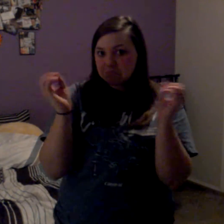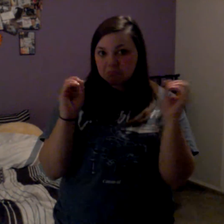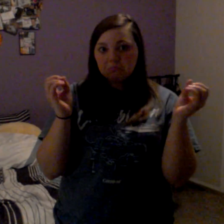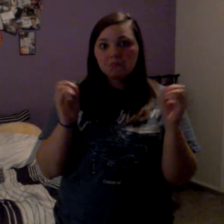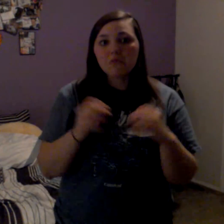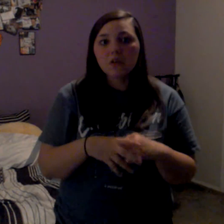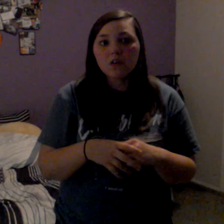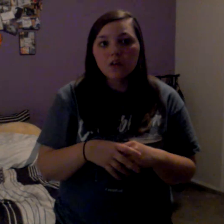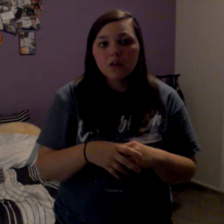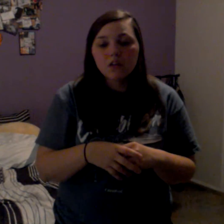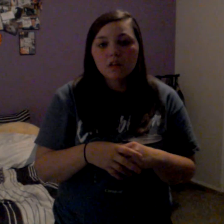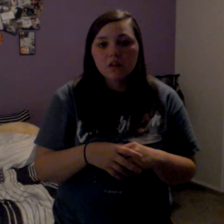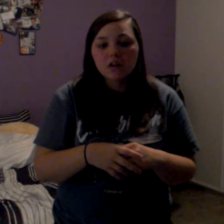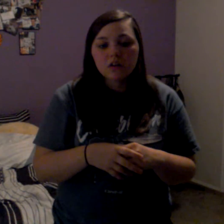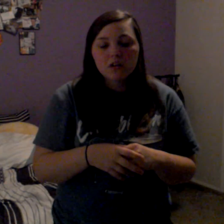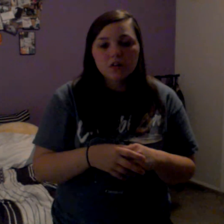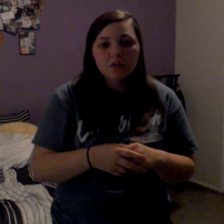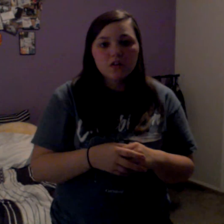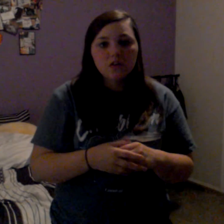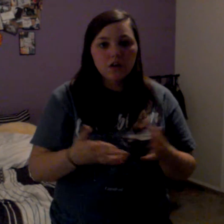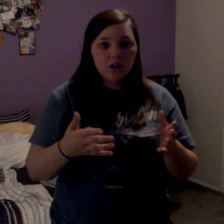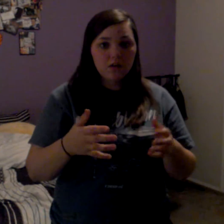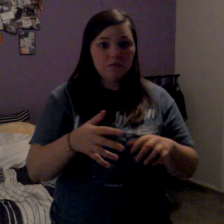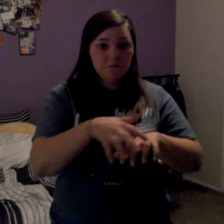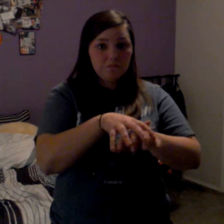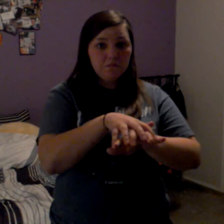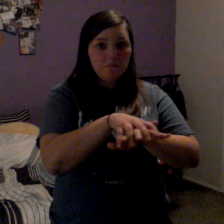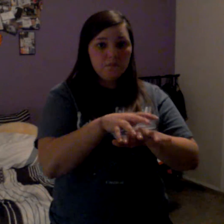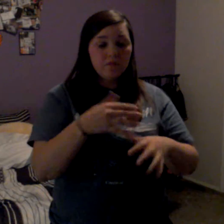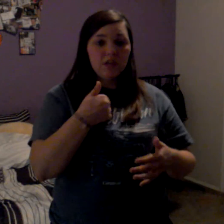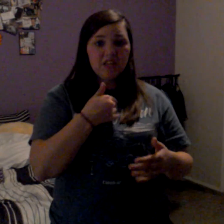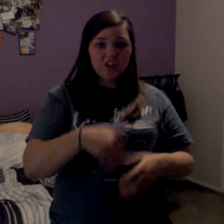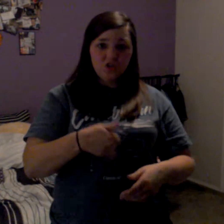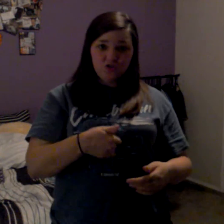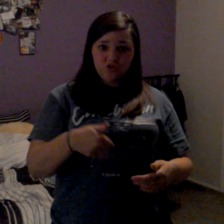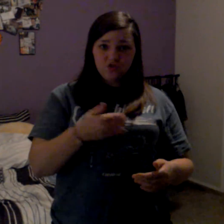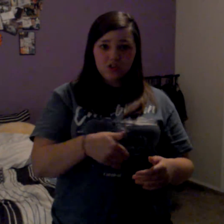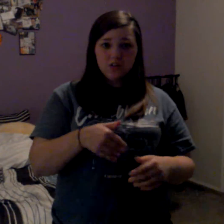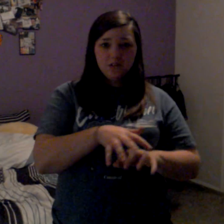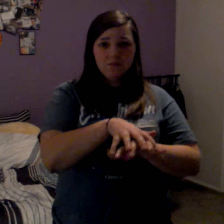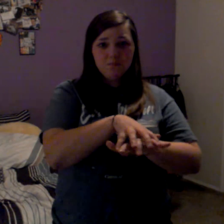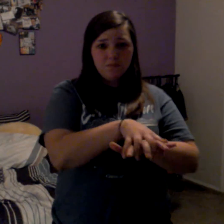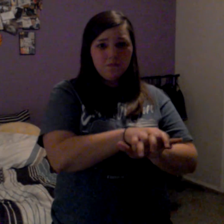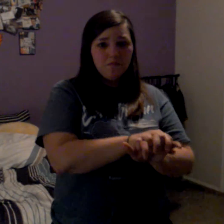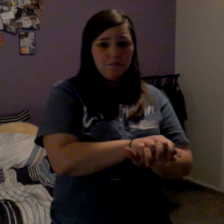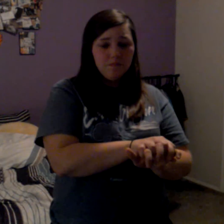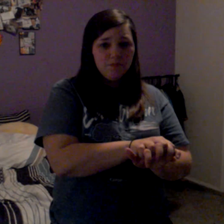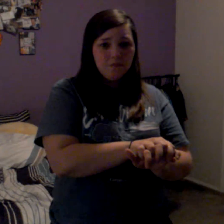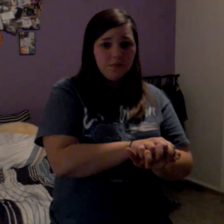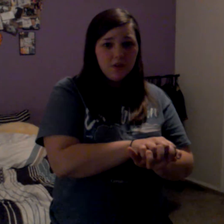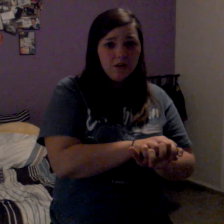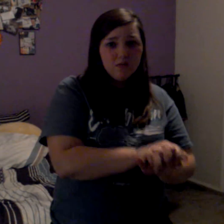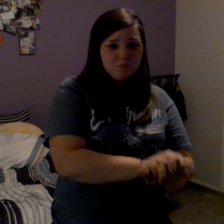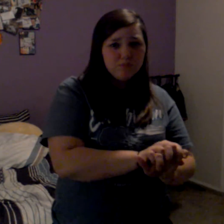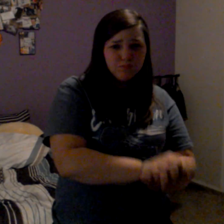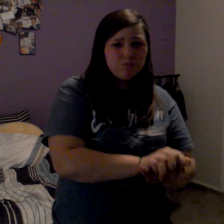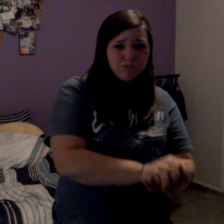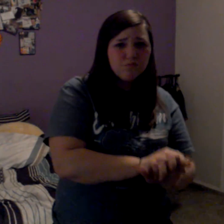rib cage, right in the middle of his chest. Then, in fast processions, pump his